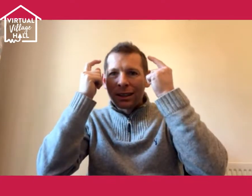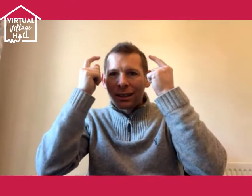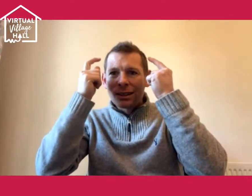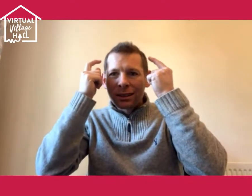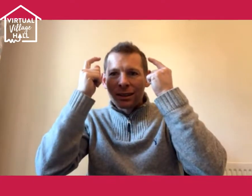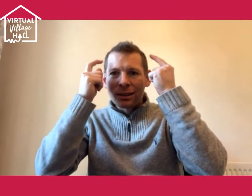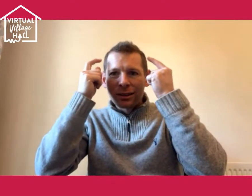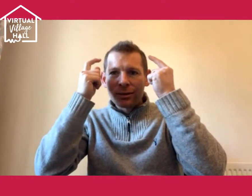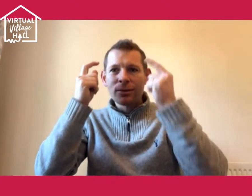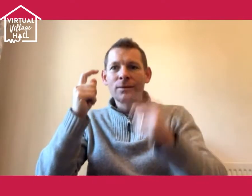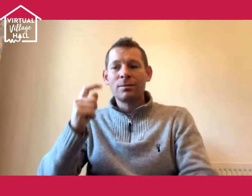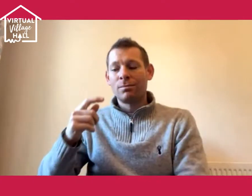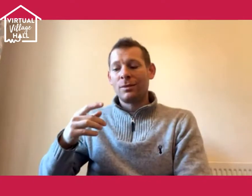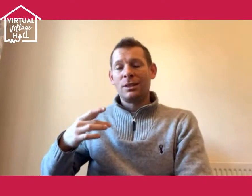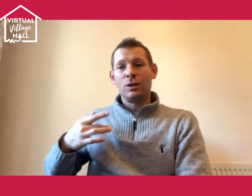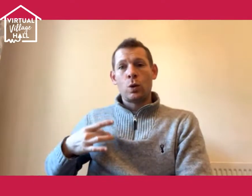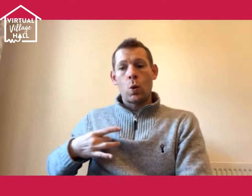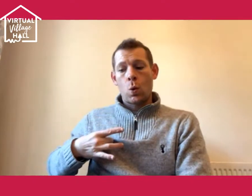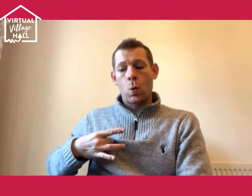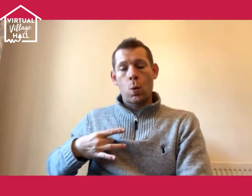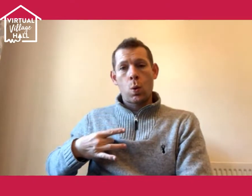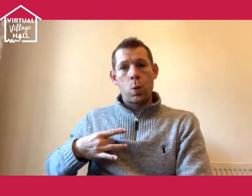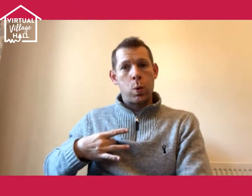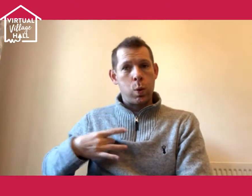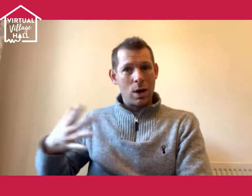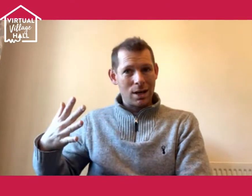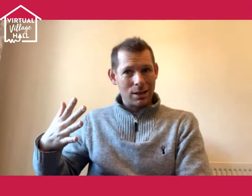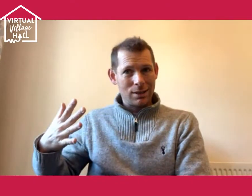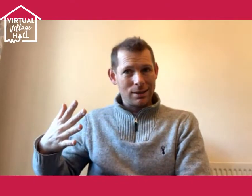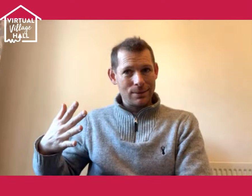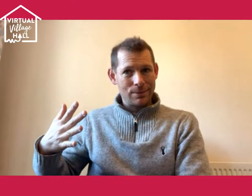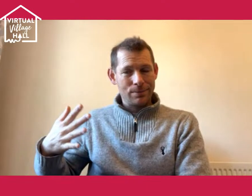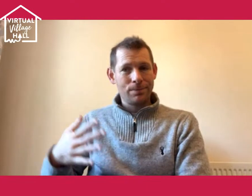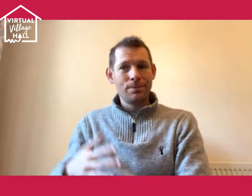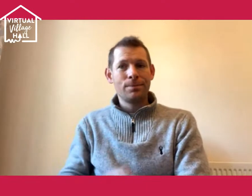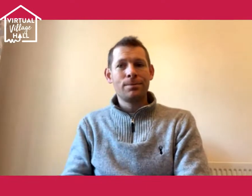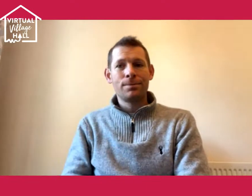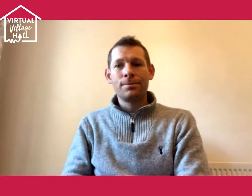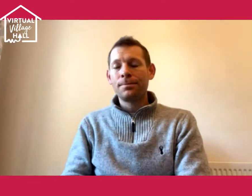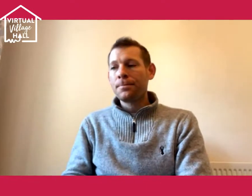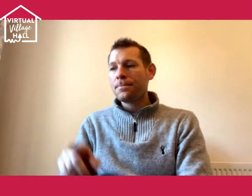And a little bit of curls there as well. And his hair is white.